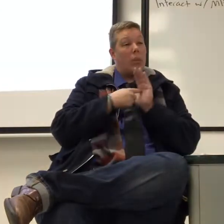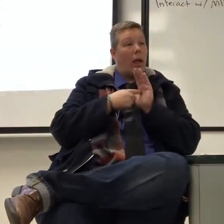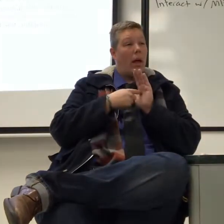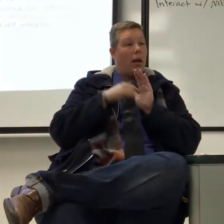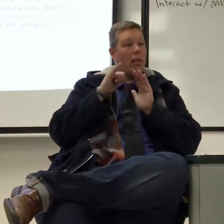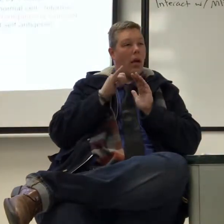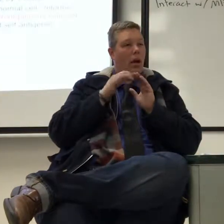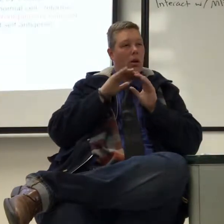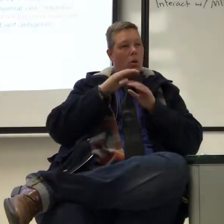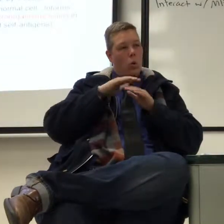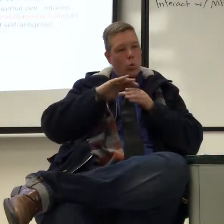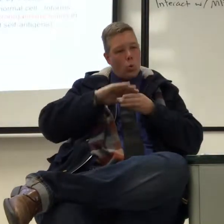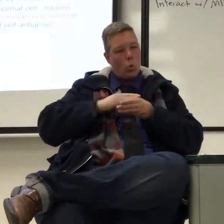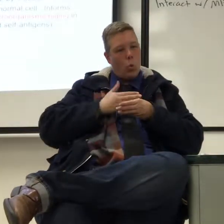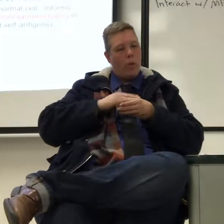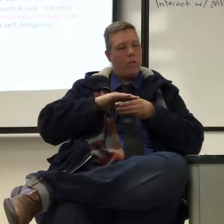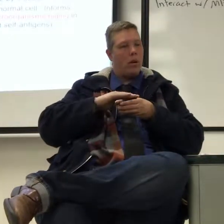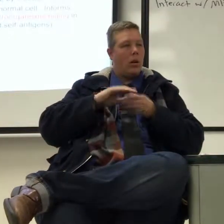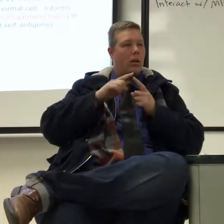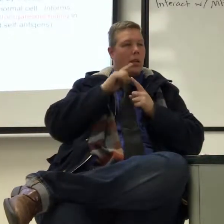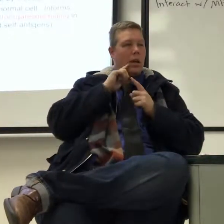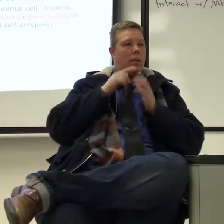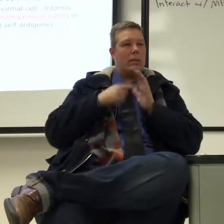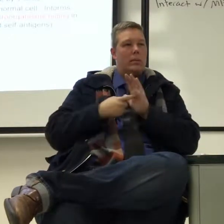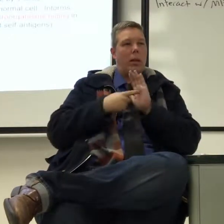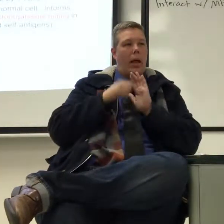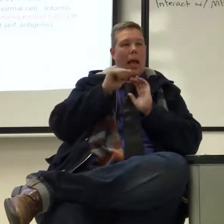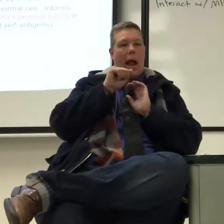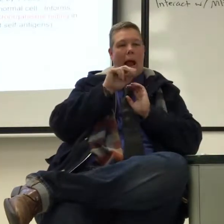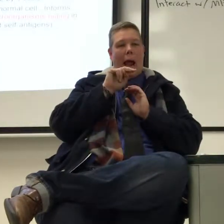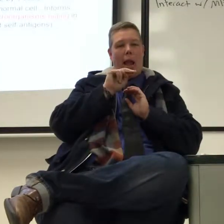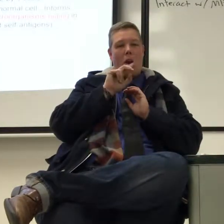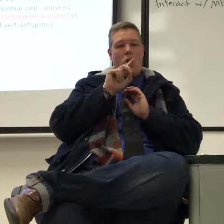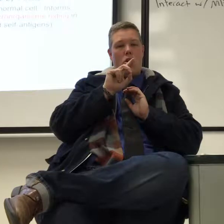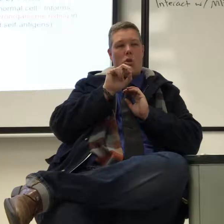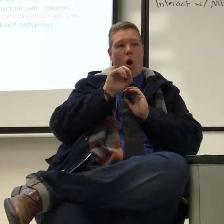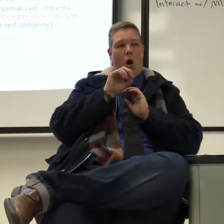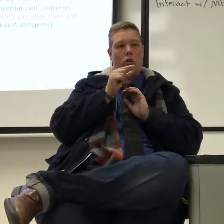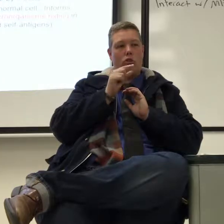They display an endogenous antigen.